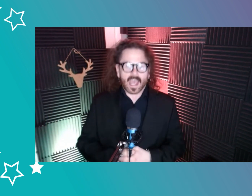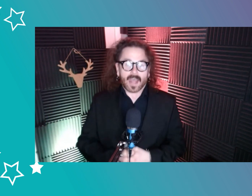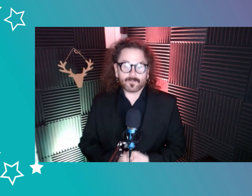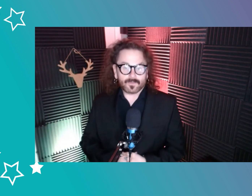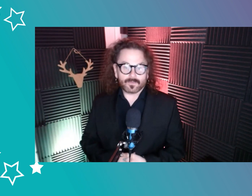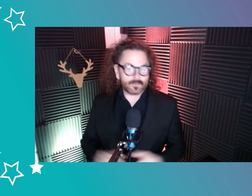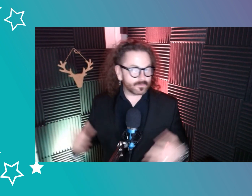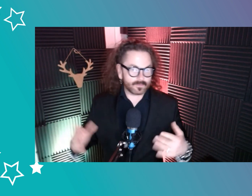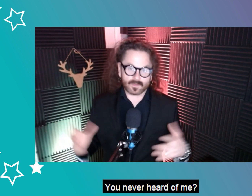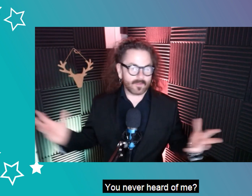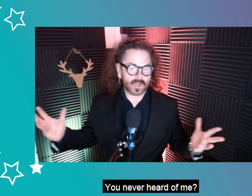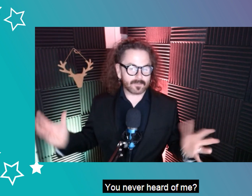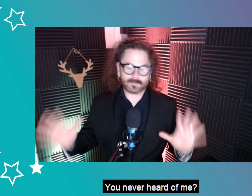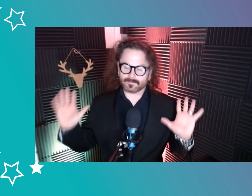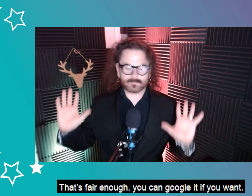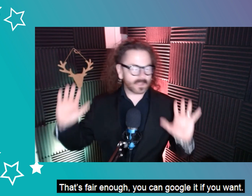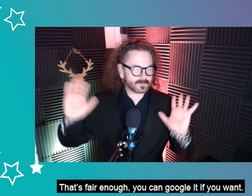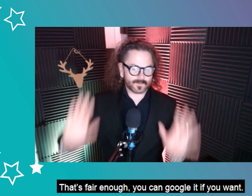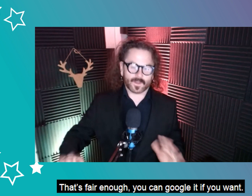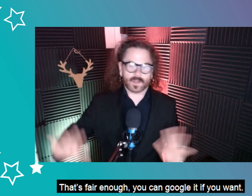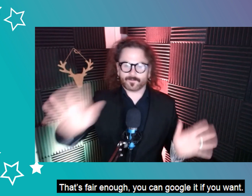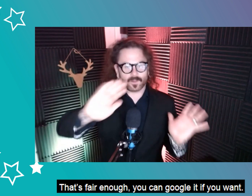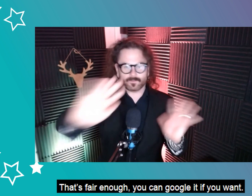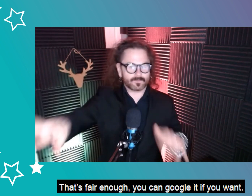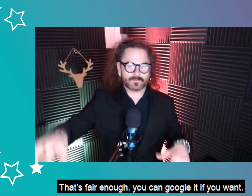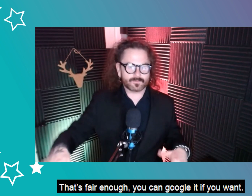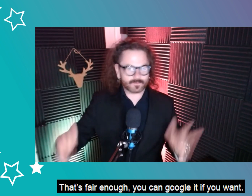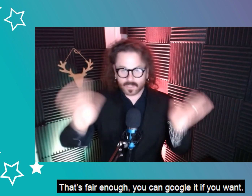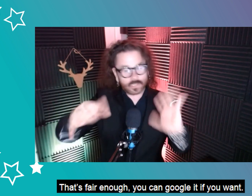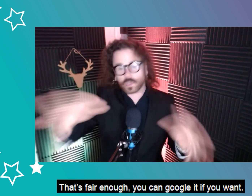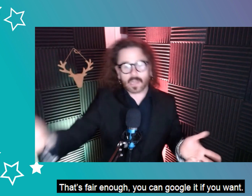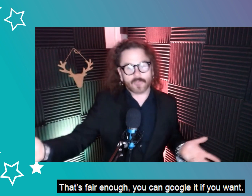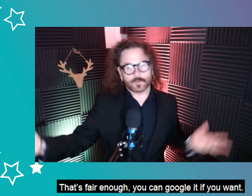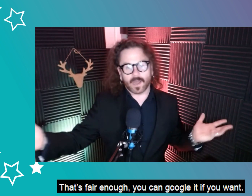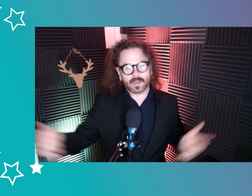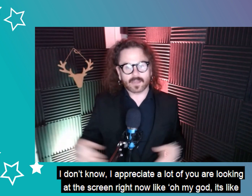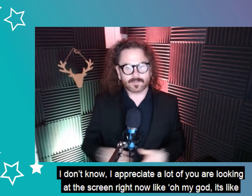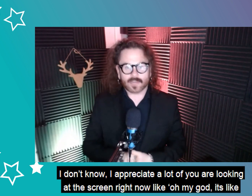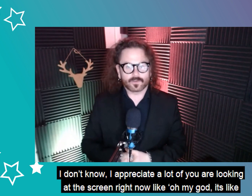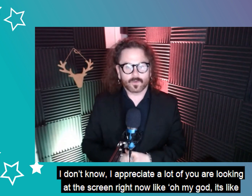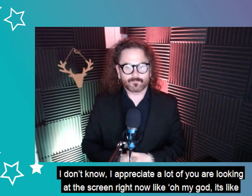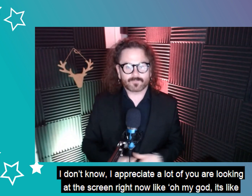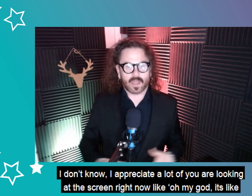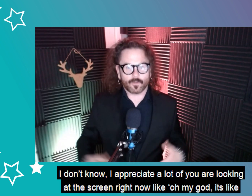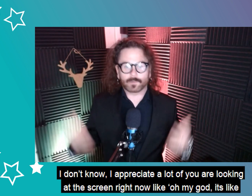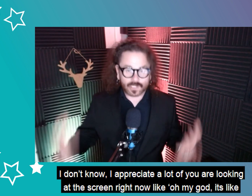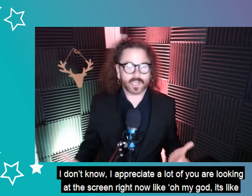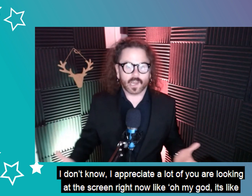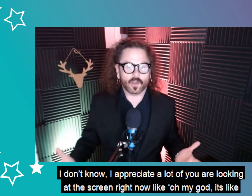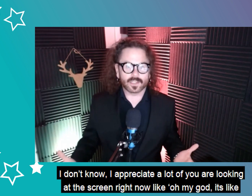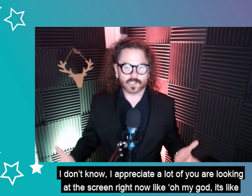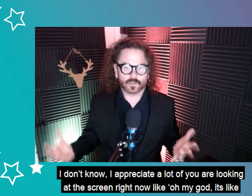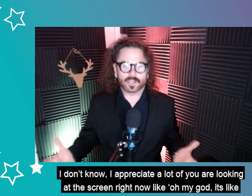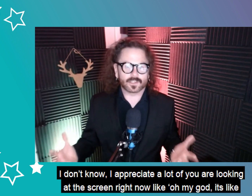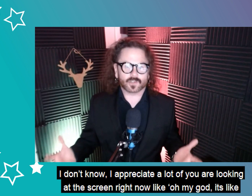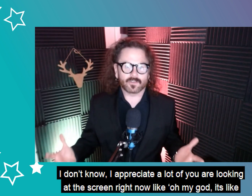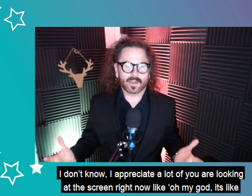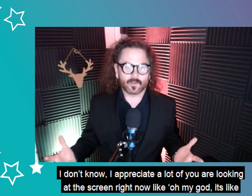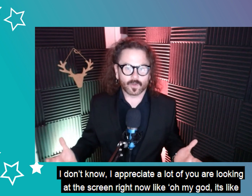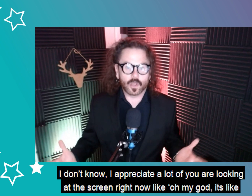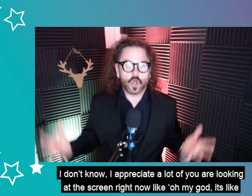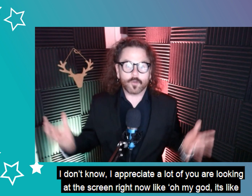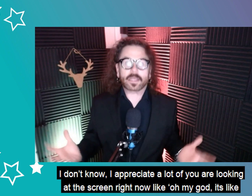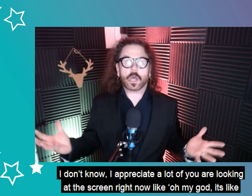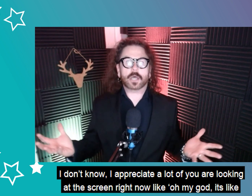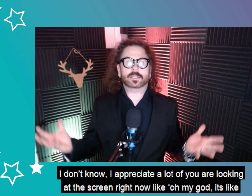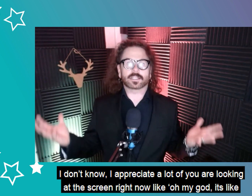Kirkwood. You never heard of me? That's fair enough. I'll... You can Google it if you want. I don't know. I appreciate a lot of you are looking at the screen right now